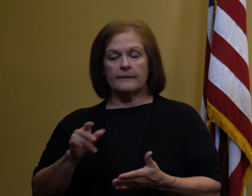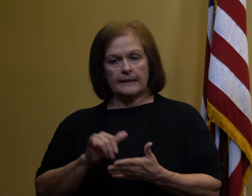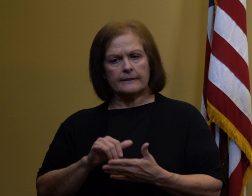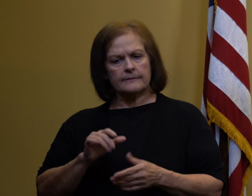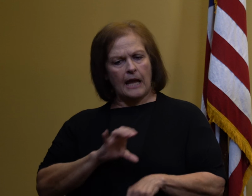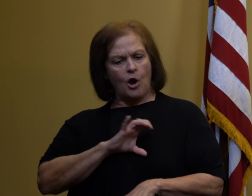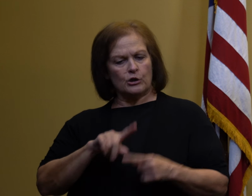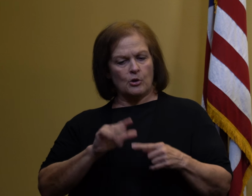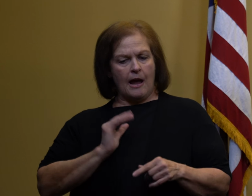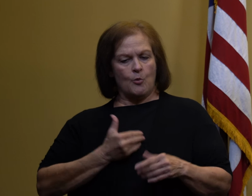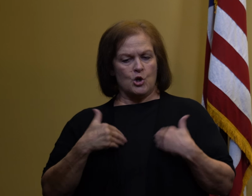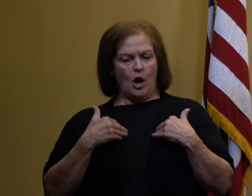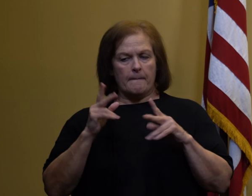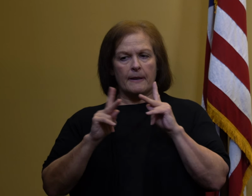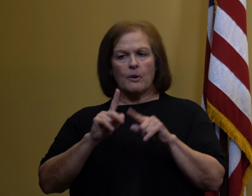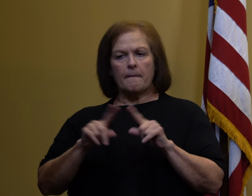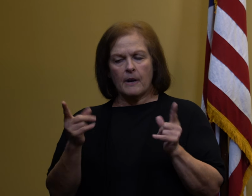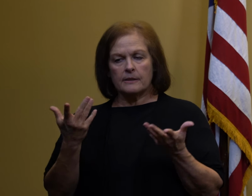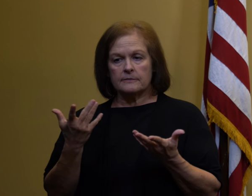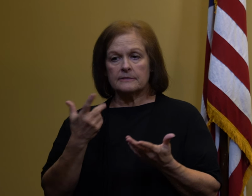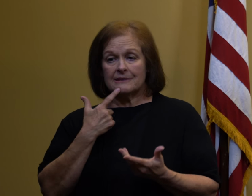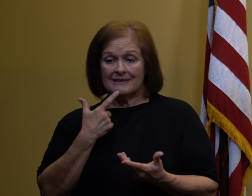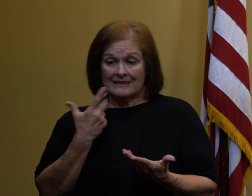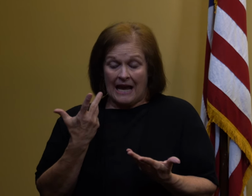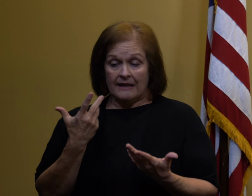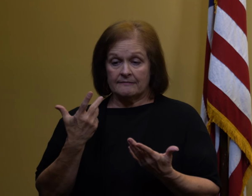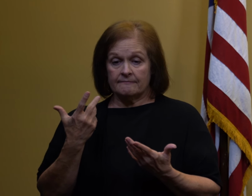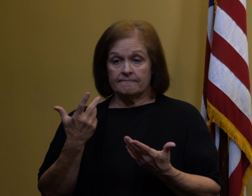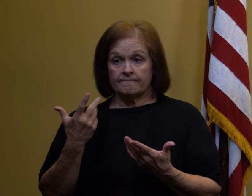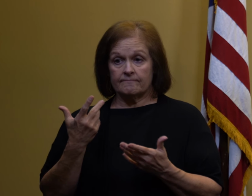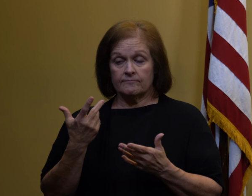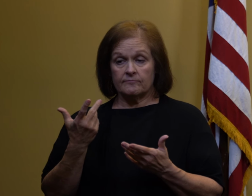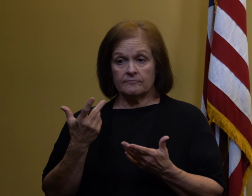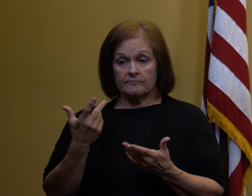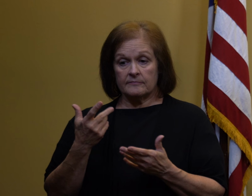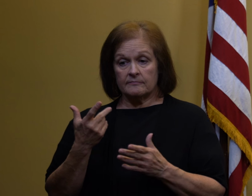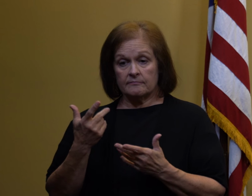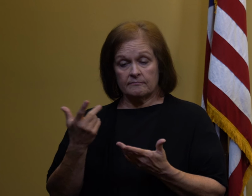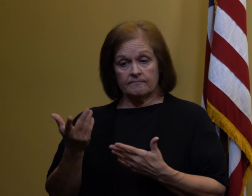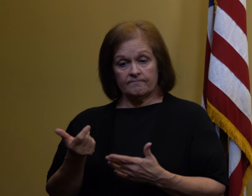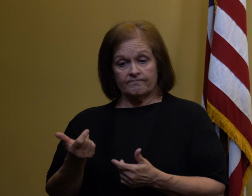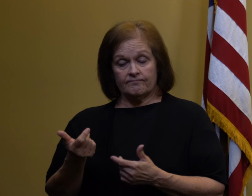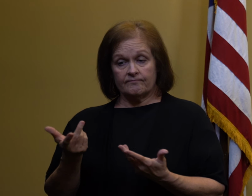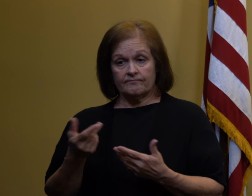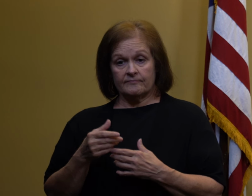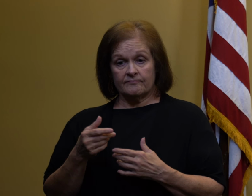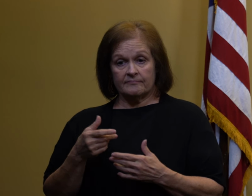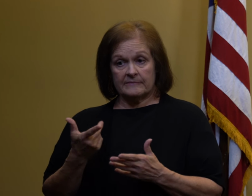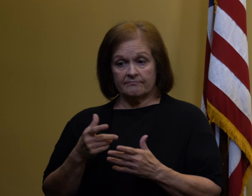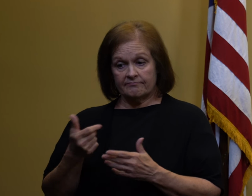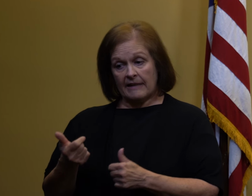people, but just being, I would say, developed, in terms of living, just